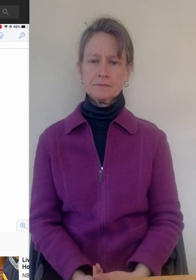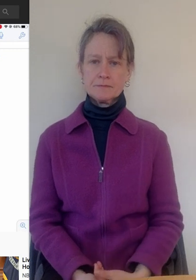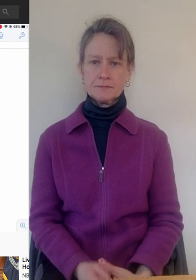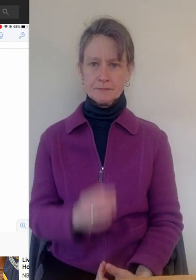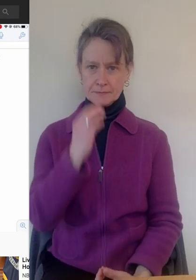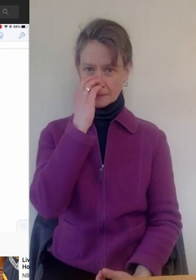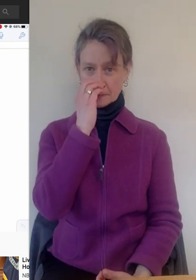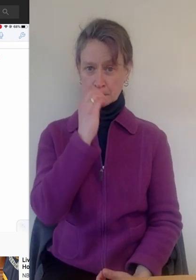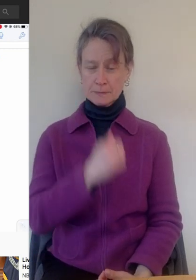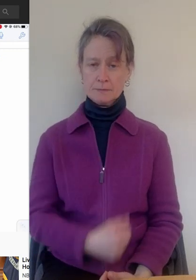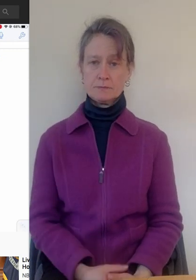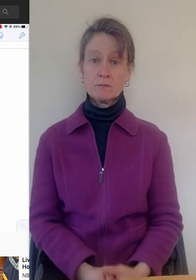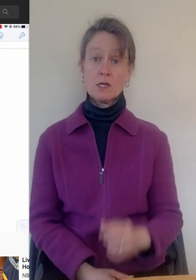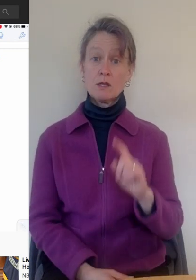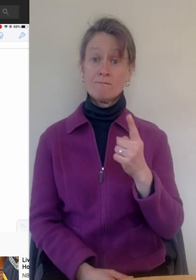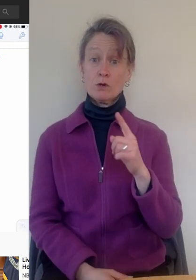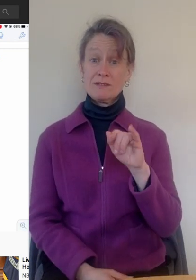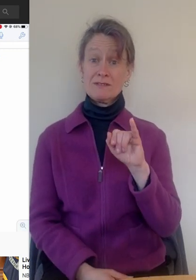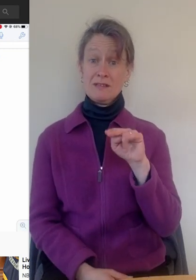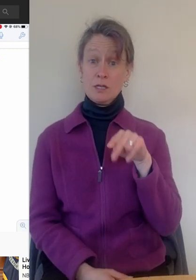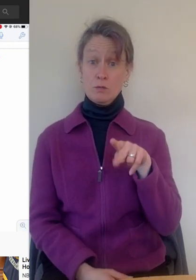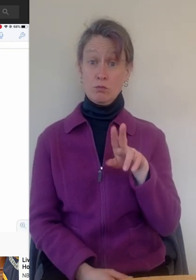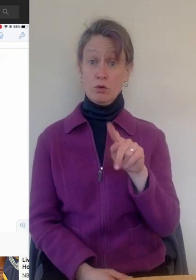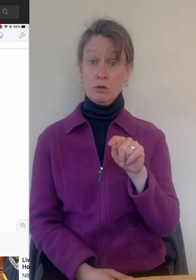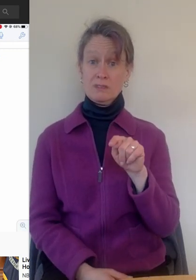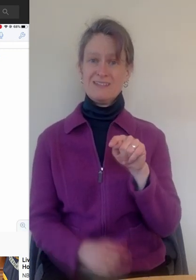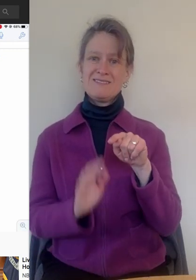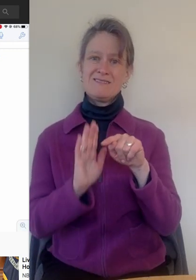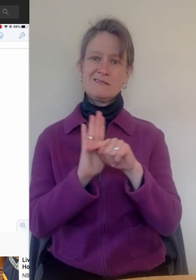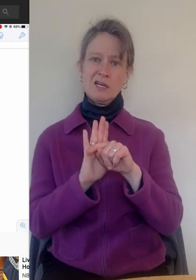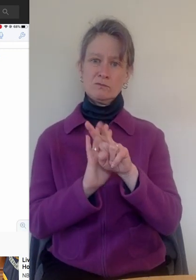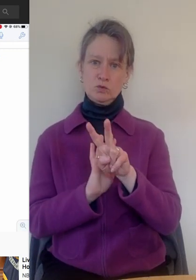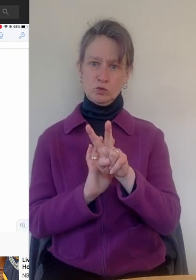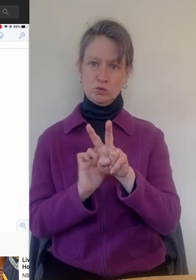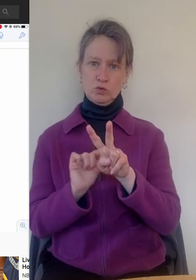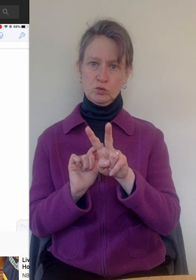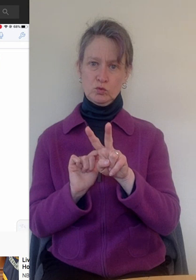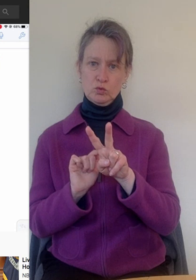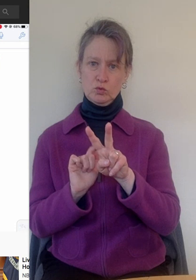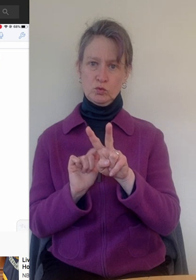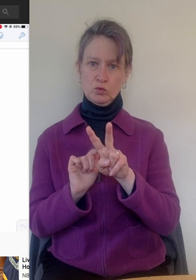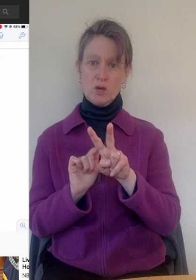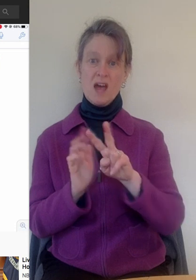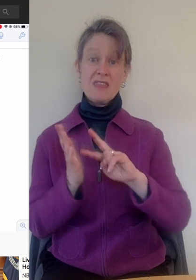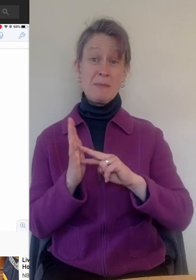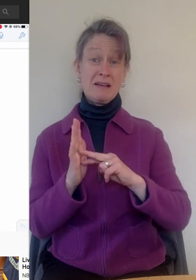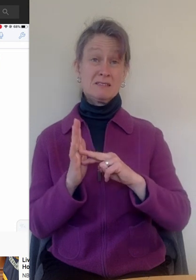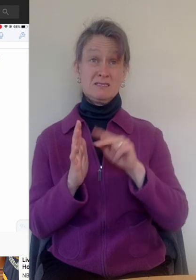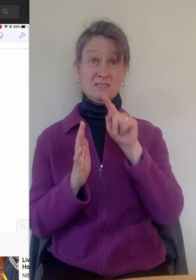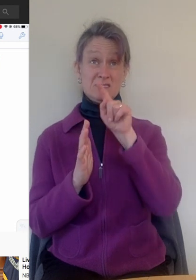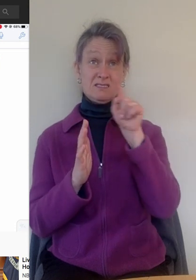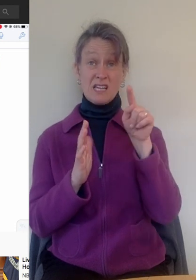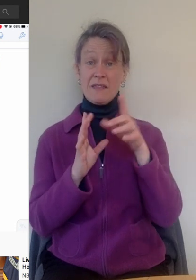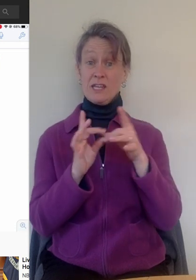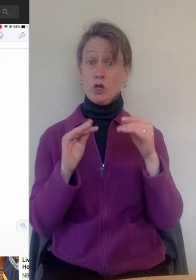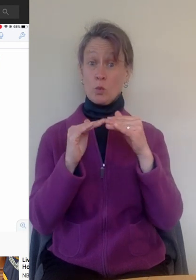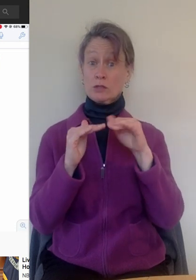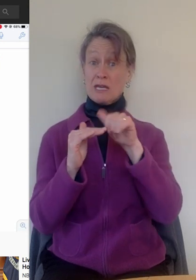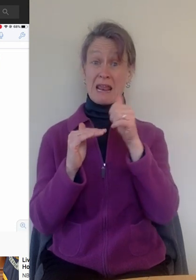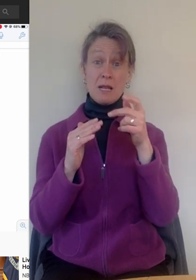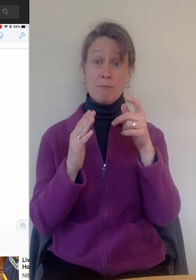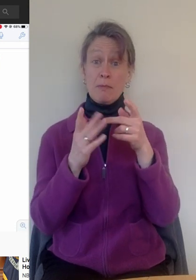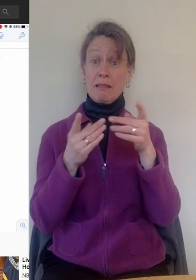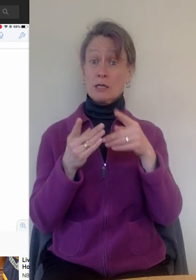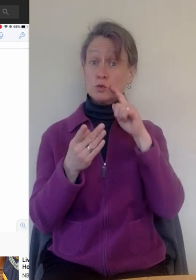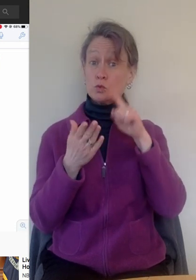Our first input is -2. Remember, that means everywhere we see an X, we